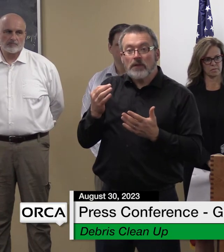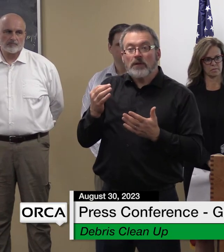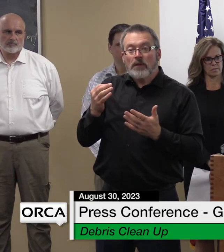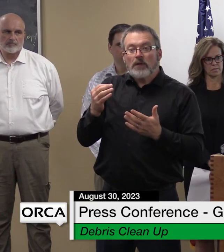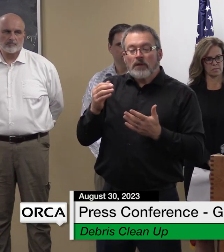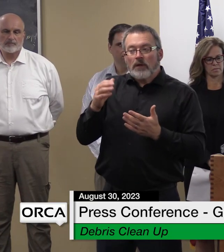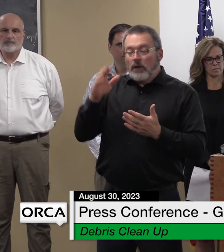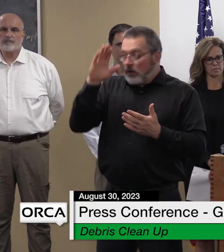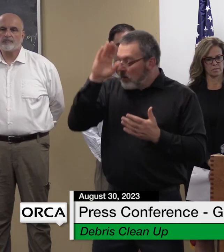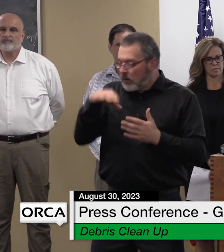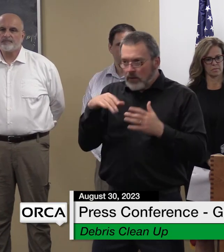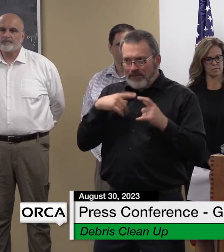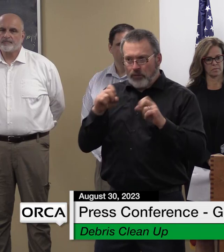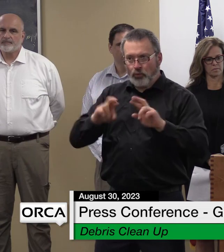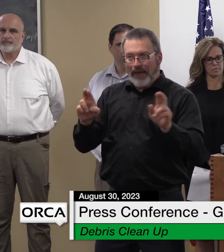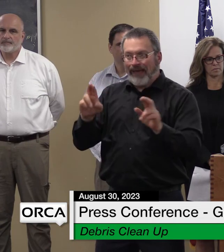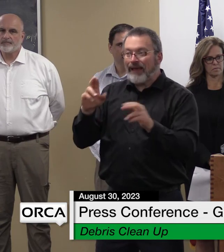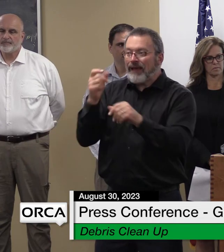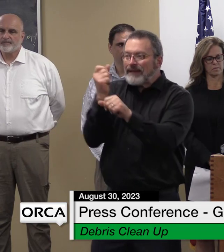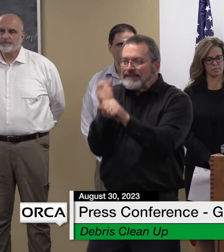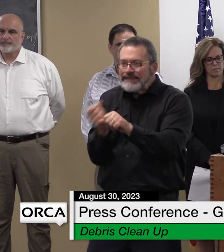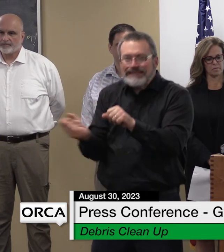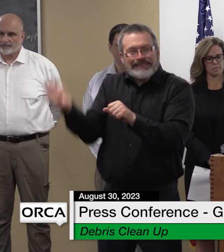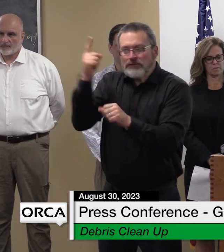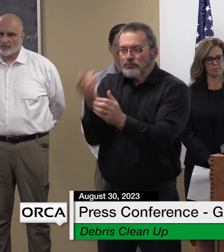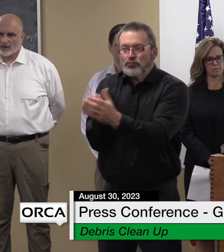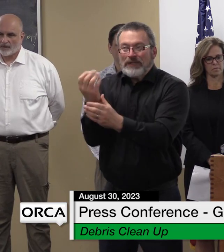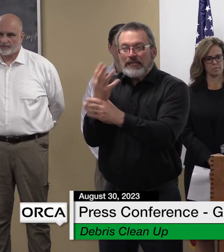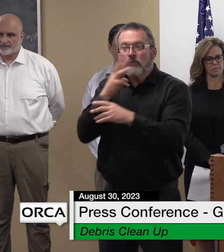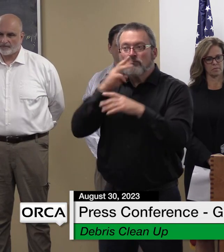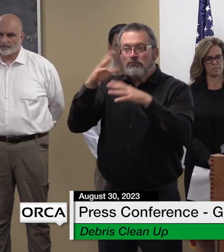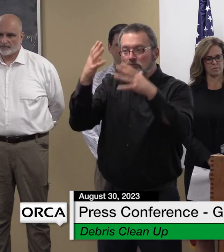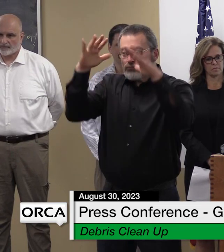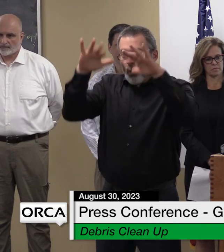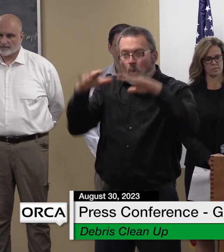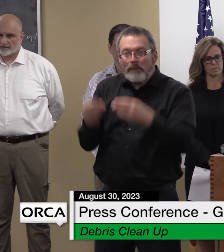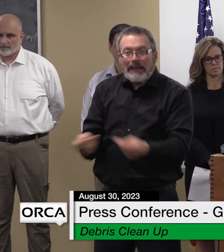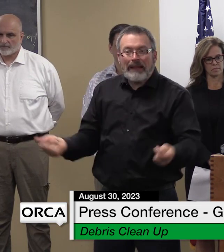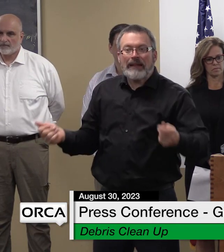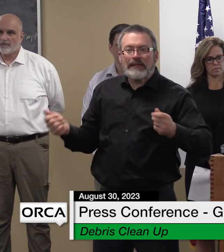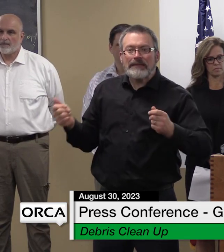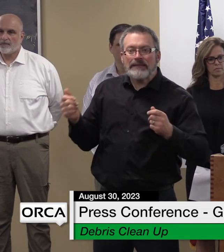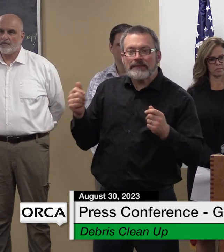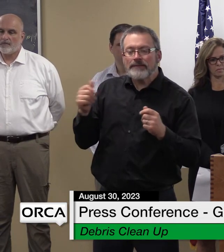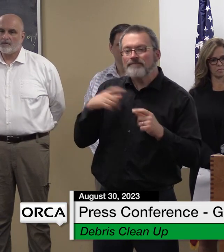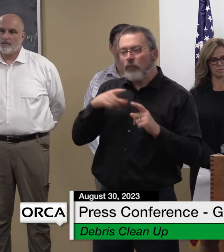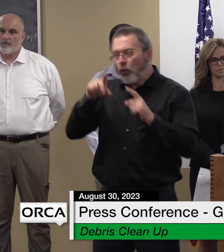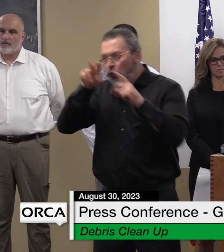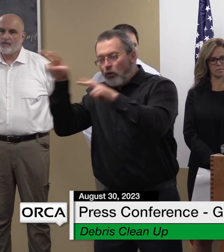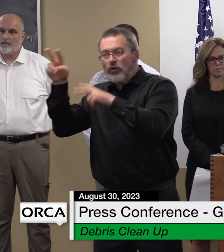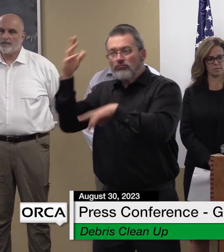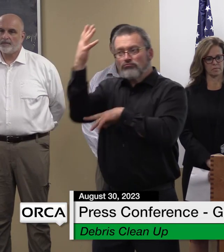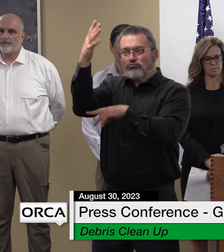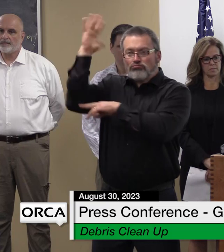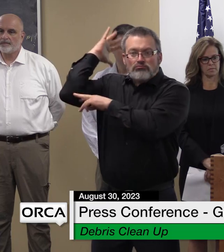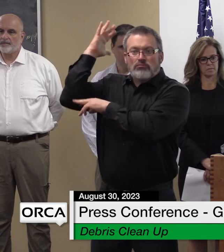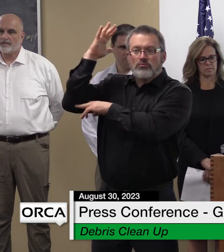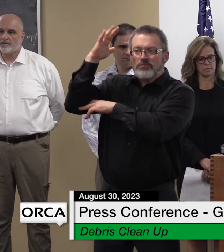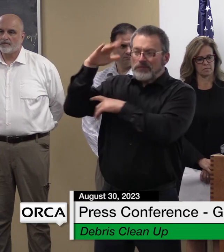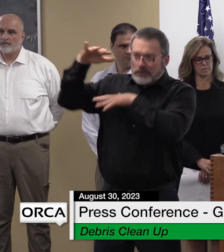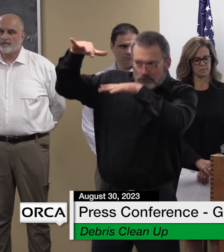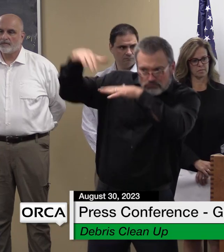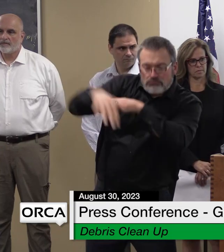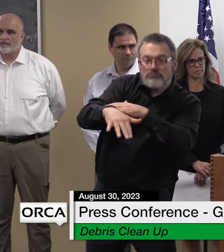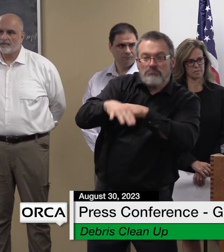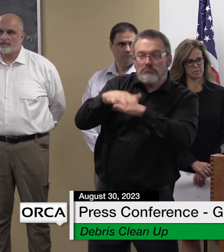have to also focus on vegetative and woody debris in and around our waterways. Fortunately, no storms are